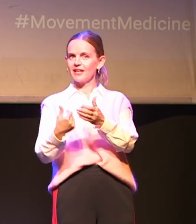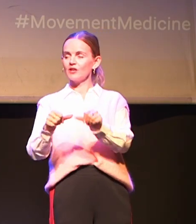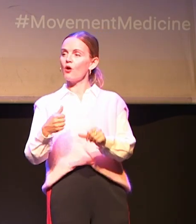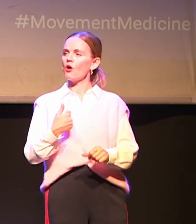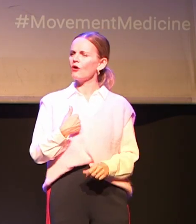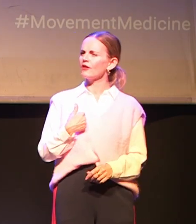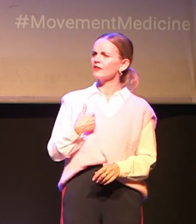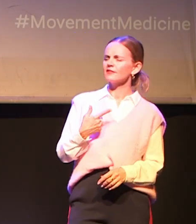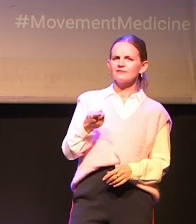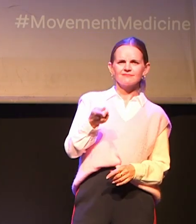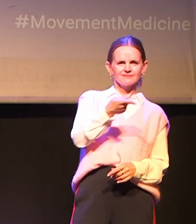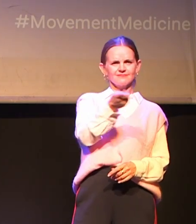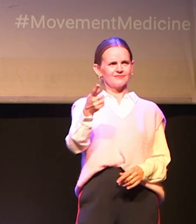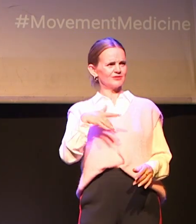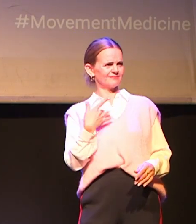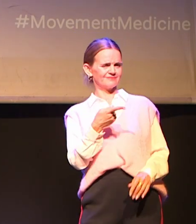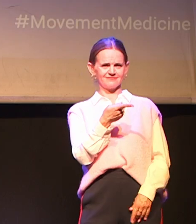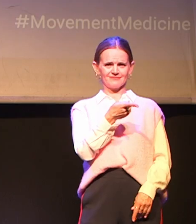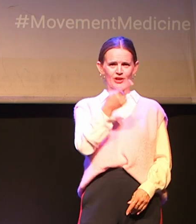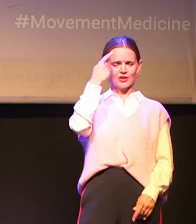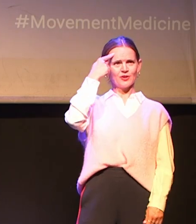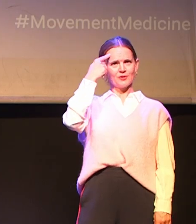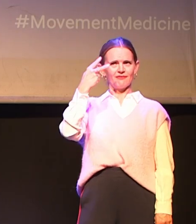out in 2003?